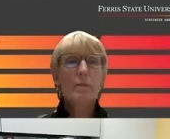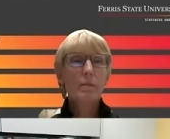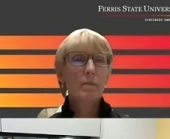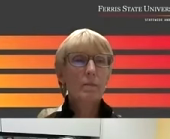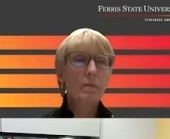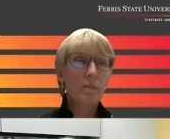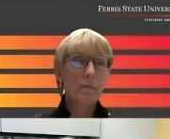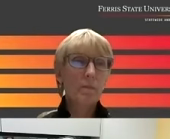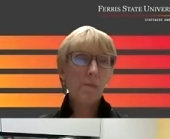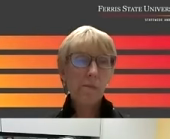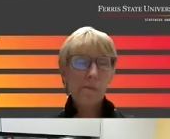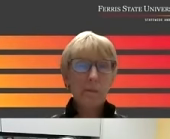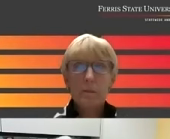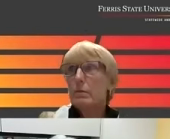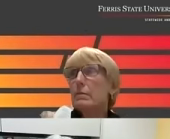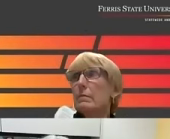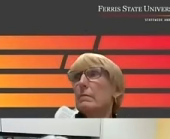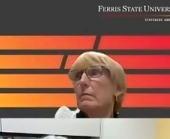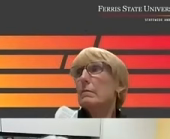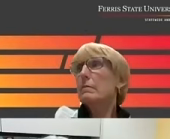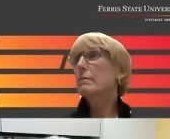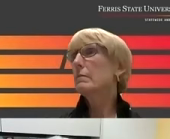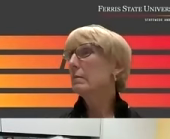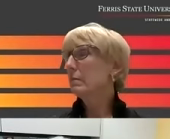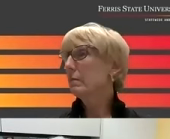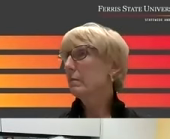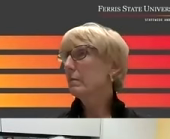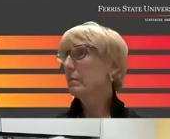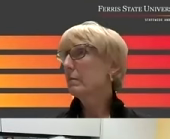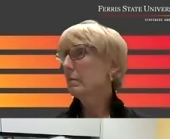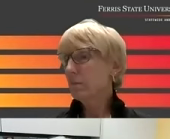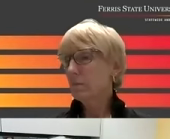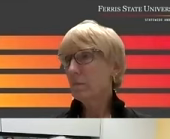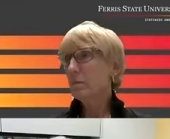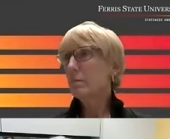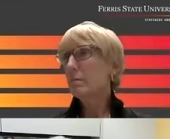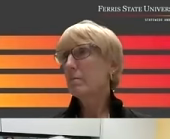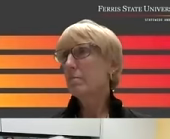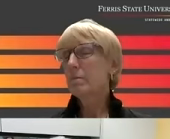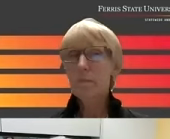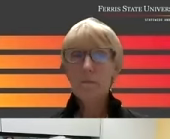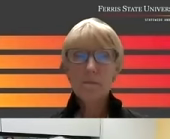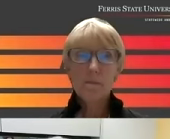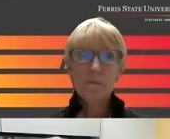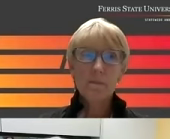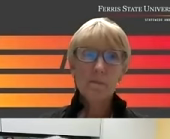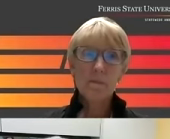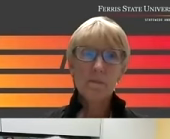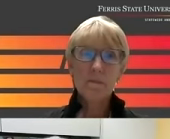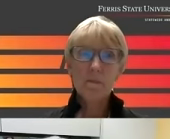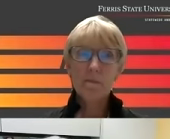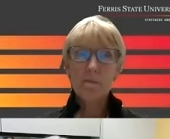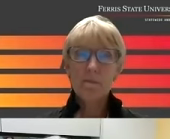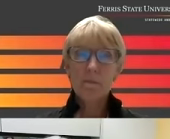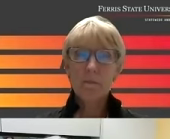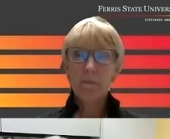brother. Today I will hold his head to my chest. He is my son, he is my